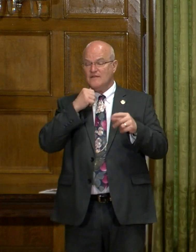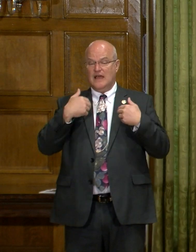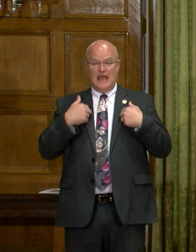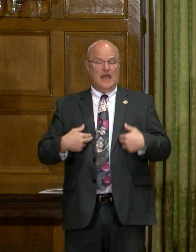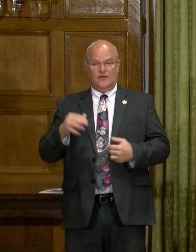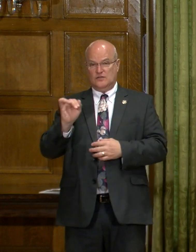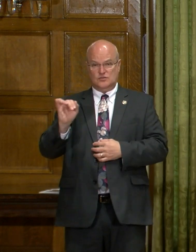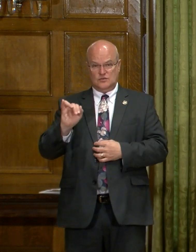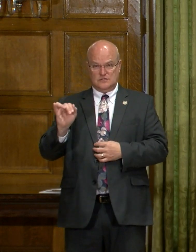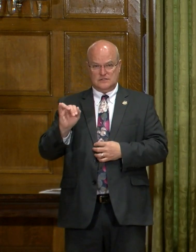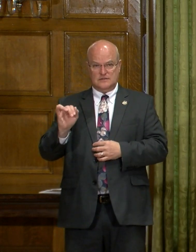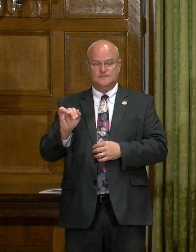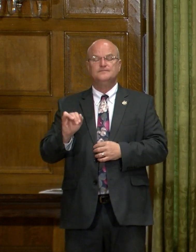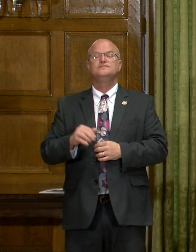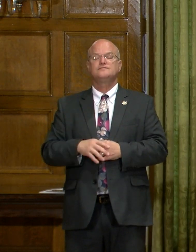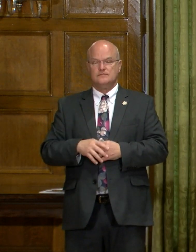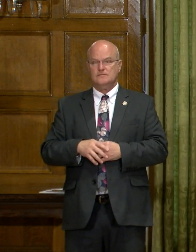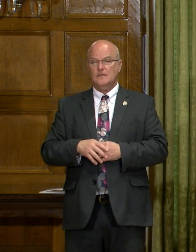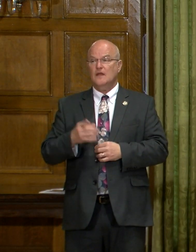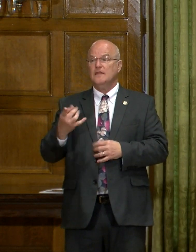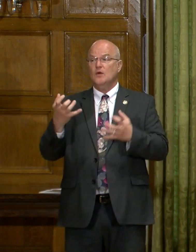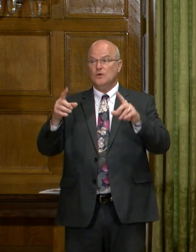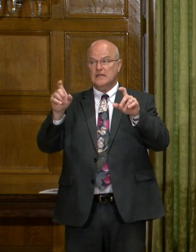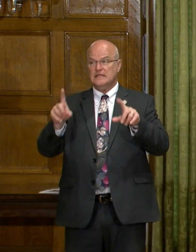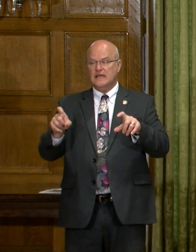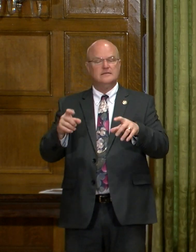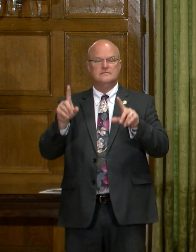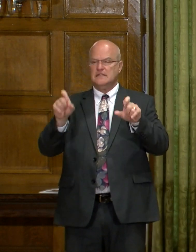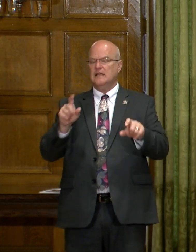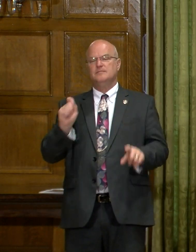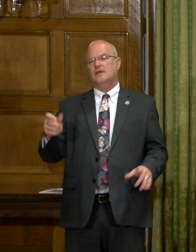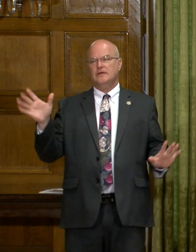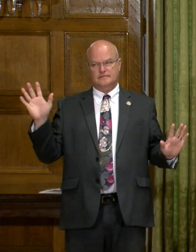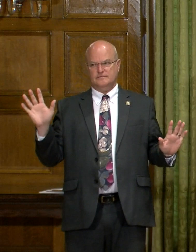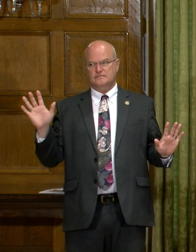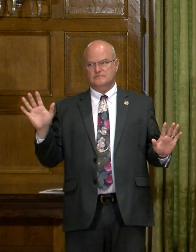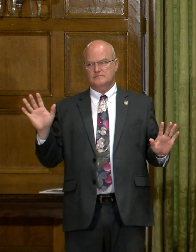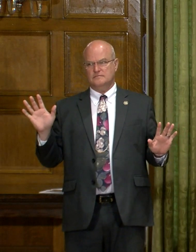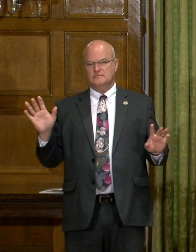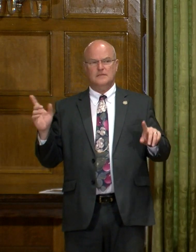Health insurance. Health insurance. If they want to get a test, they get a test,